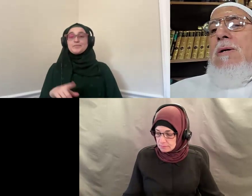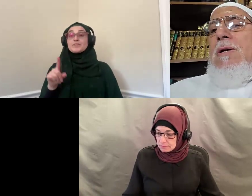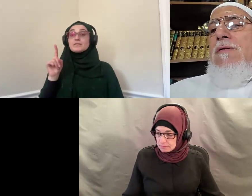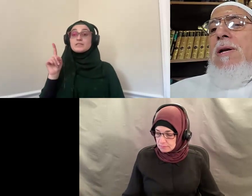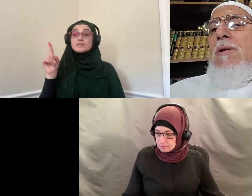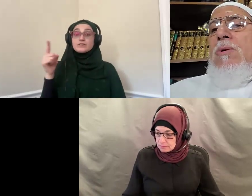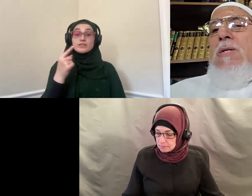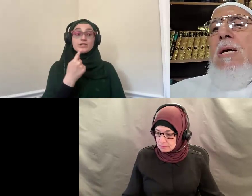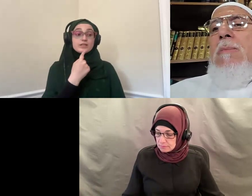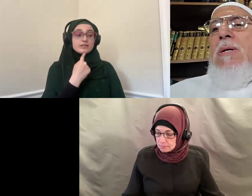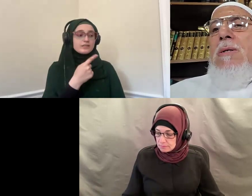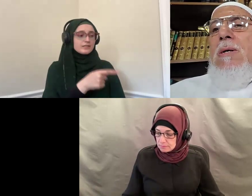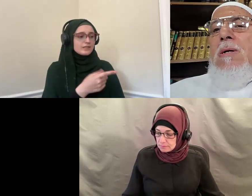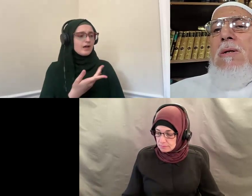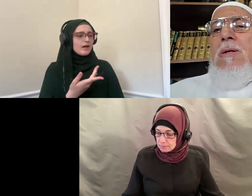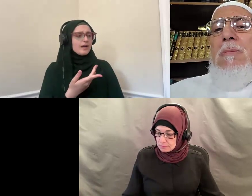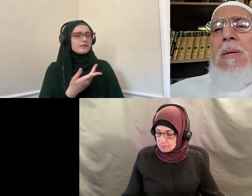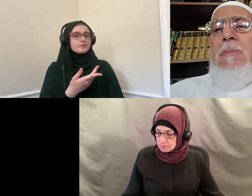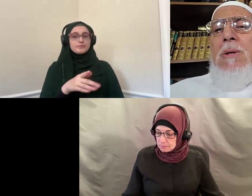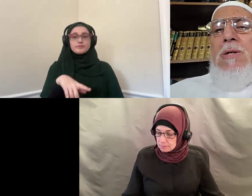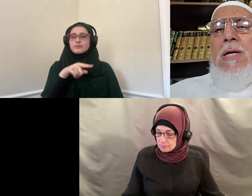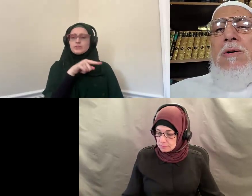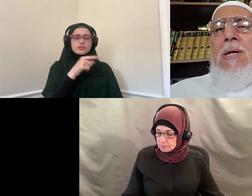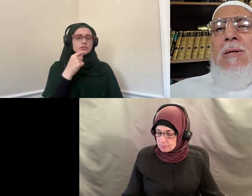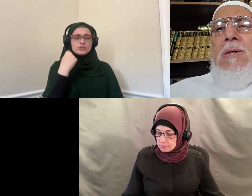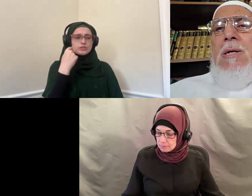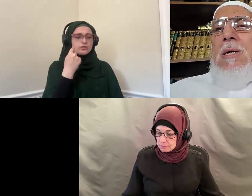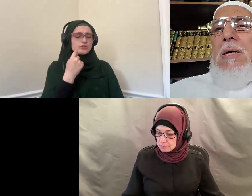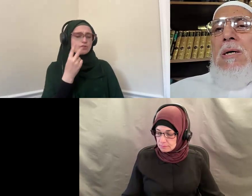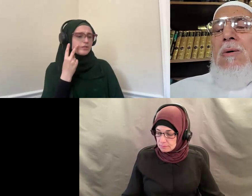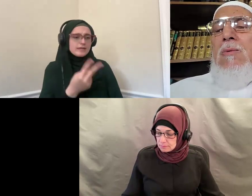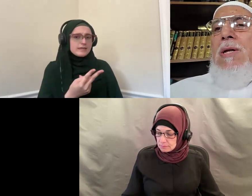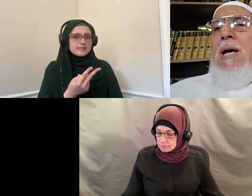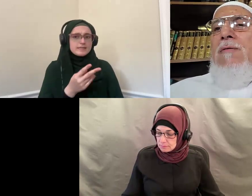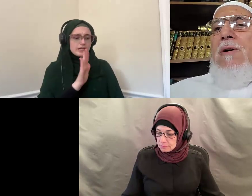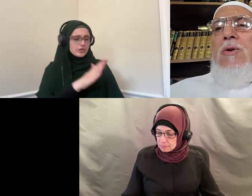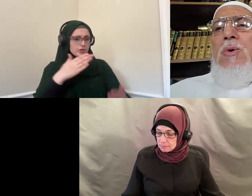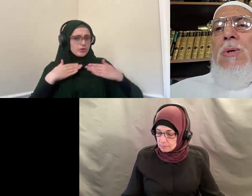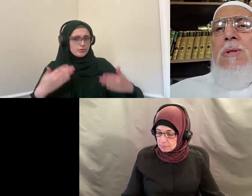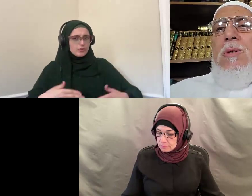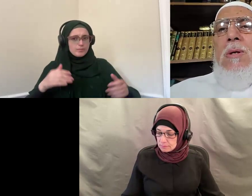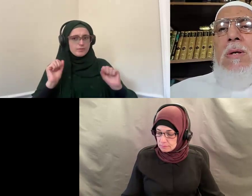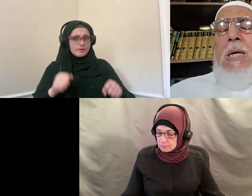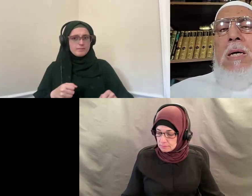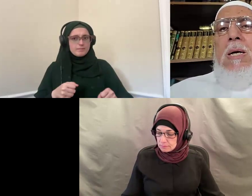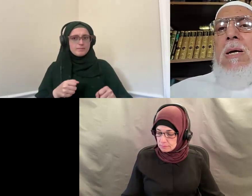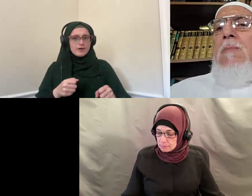ejaculate? Referring to the semens that people ejaculate when they have